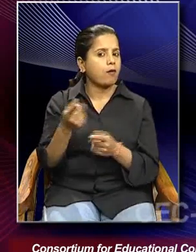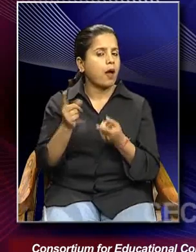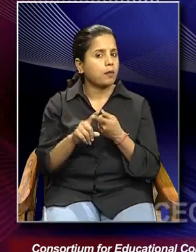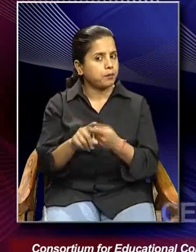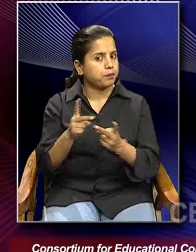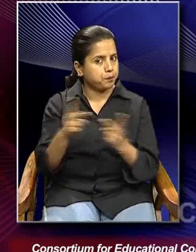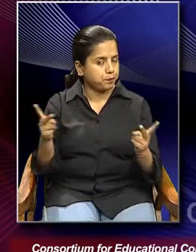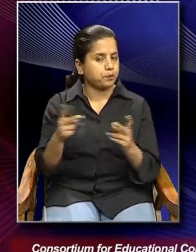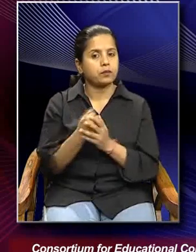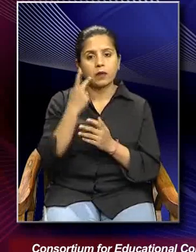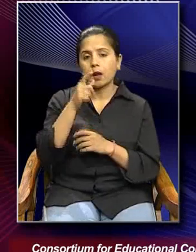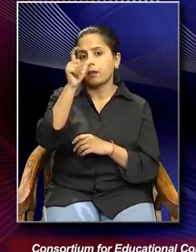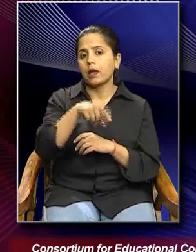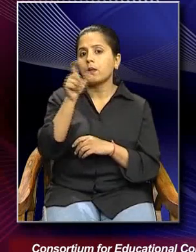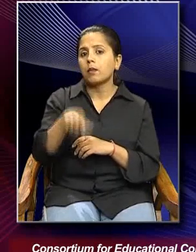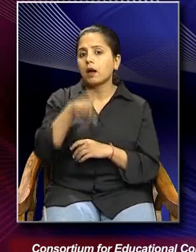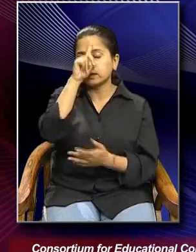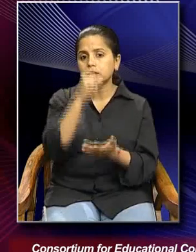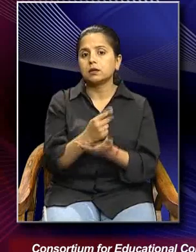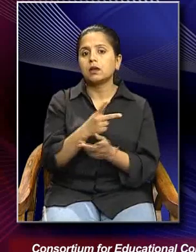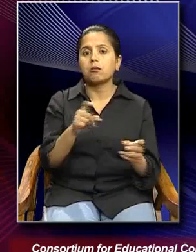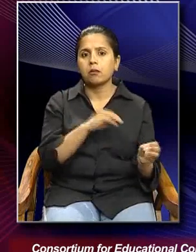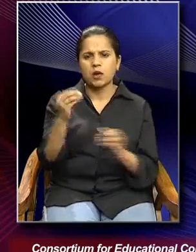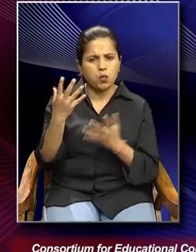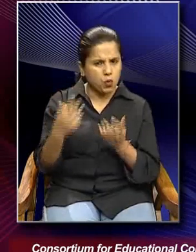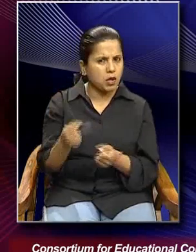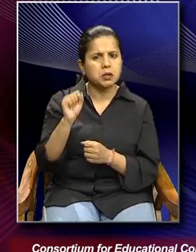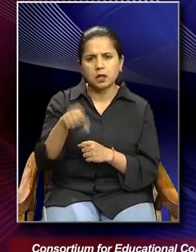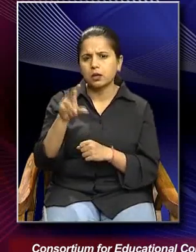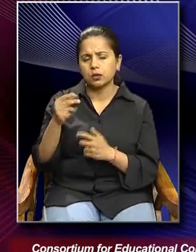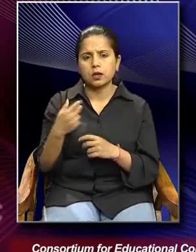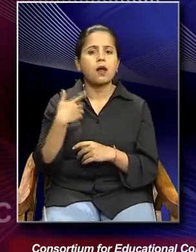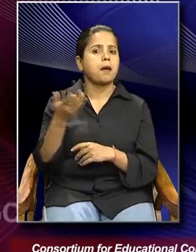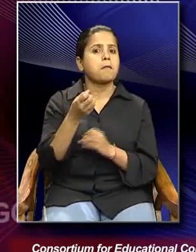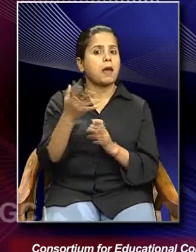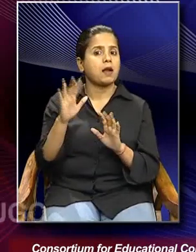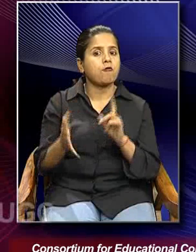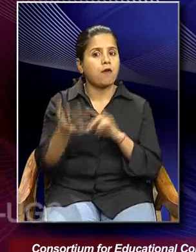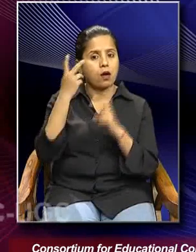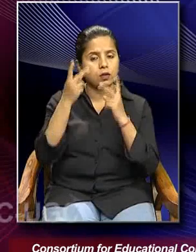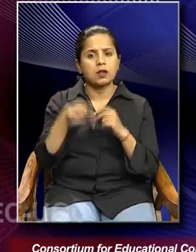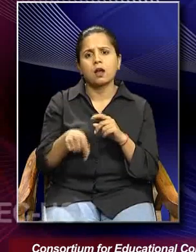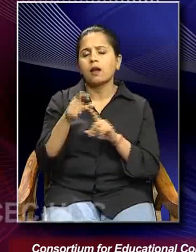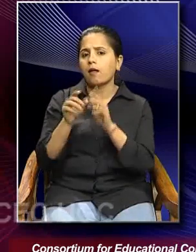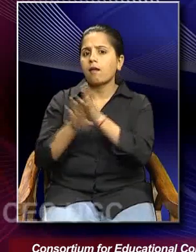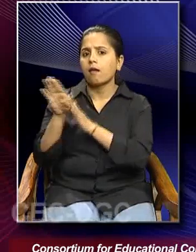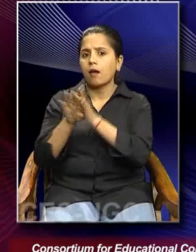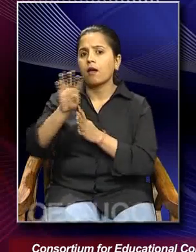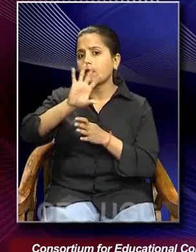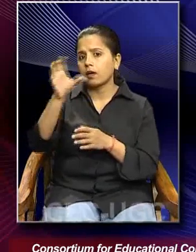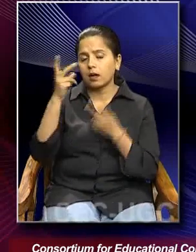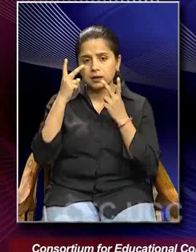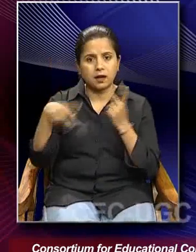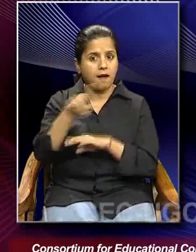to people's decision of migration or not. So often we find, in developing nations context